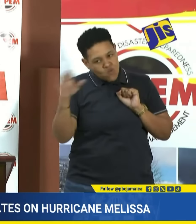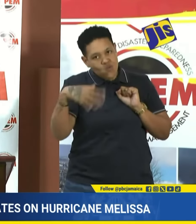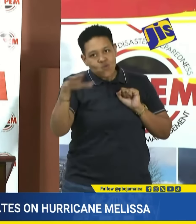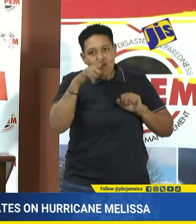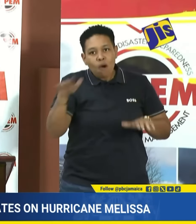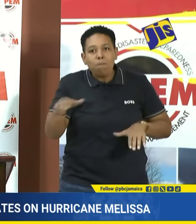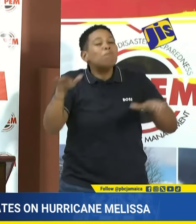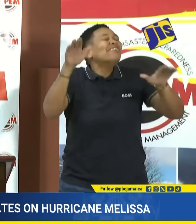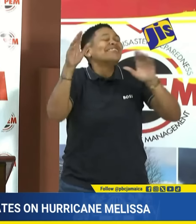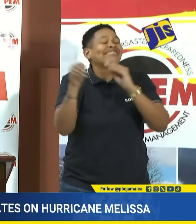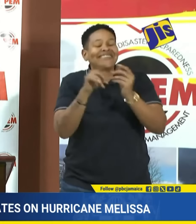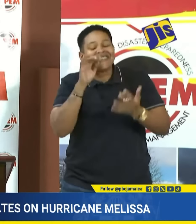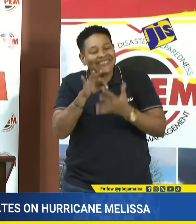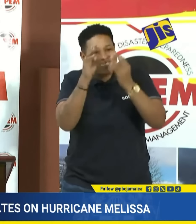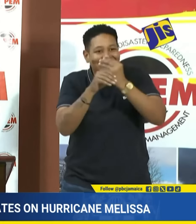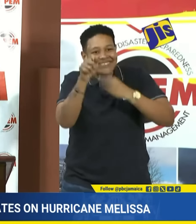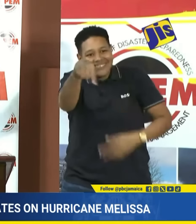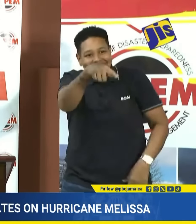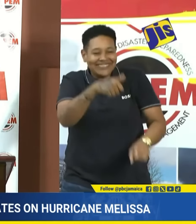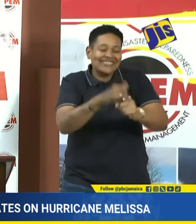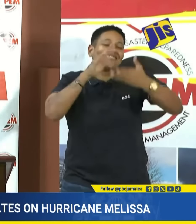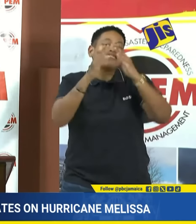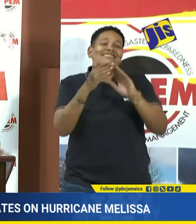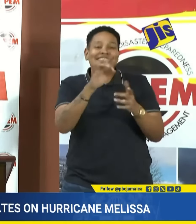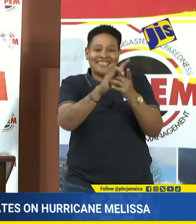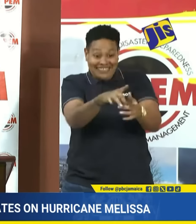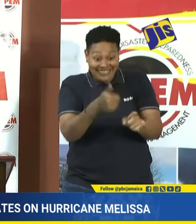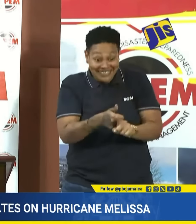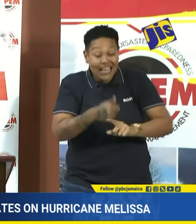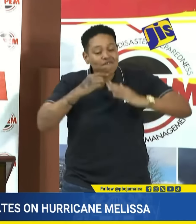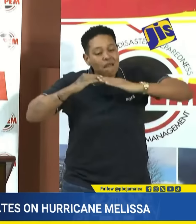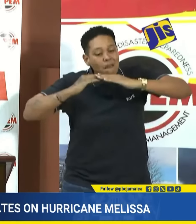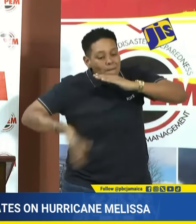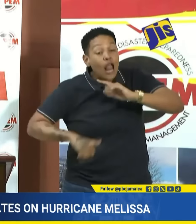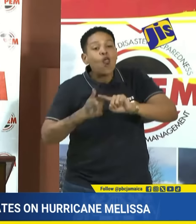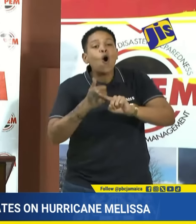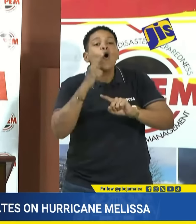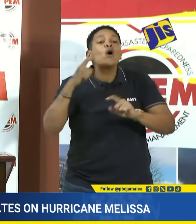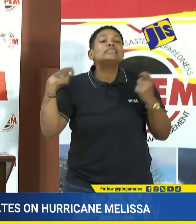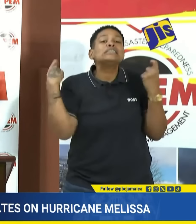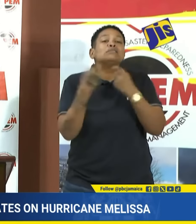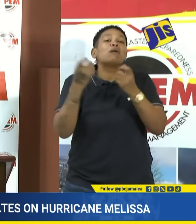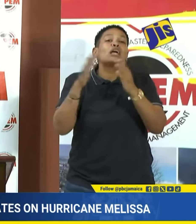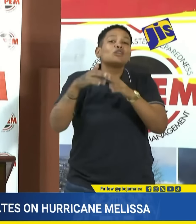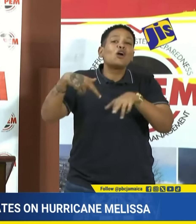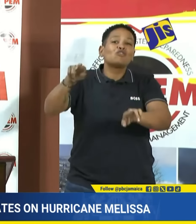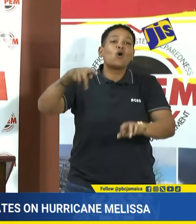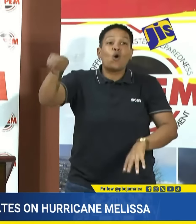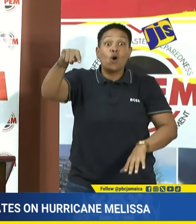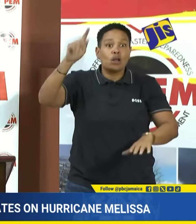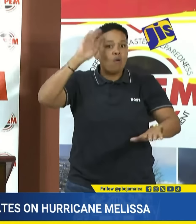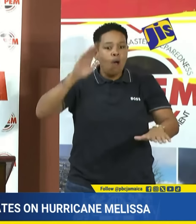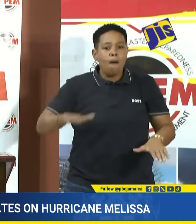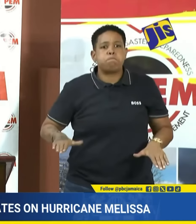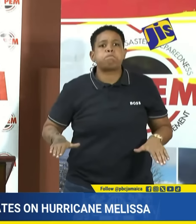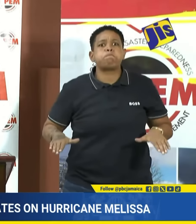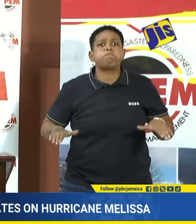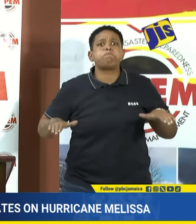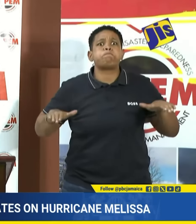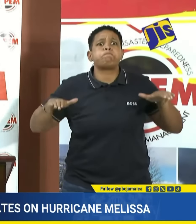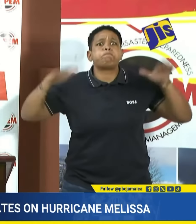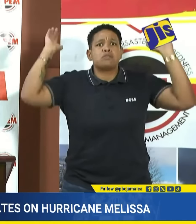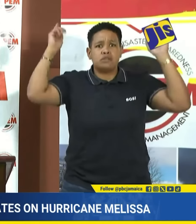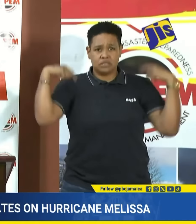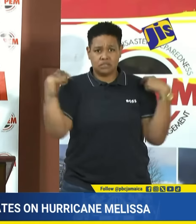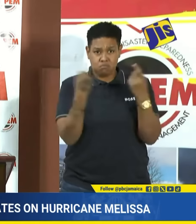from flooding, especially those communities below Spanish Town Road. Below Spanish